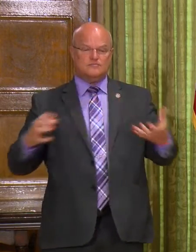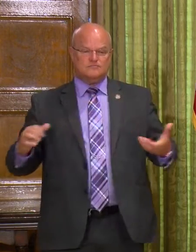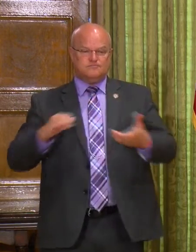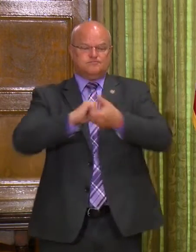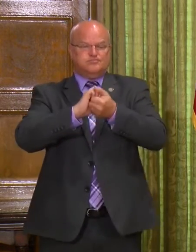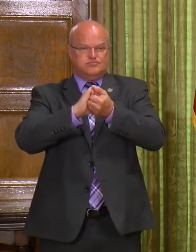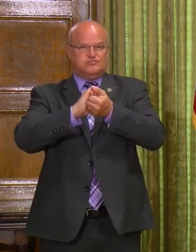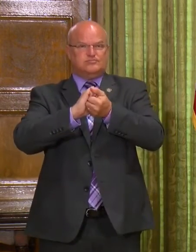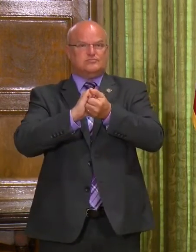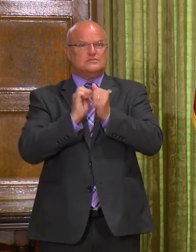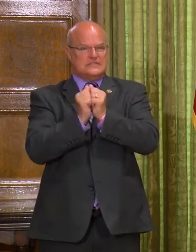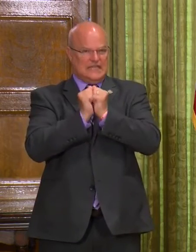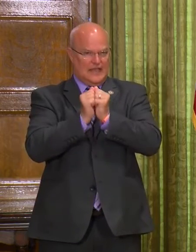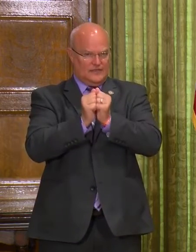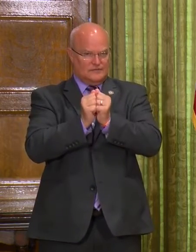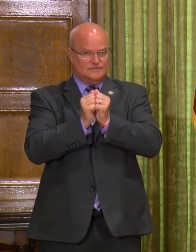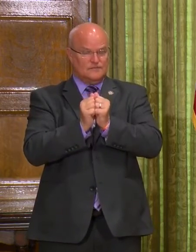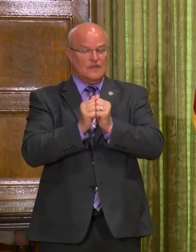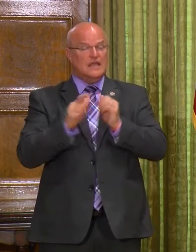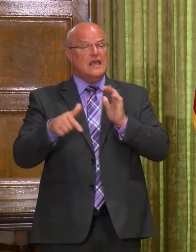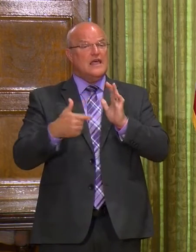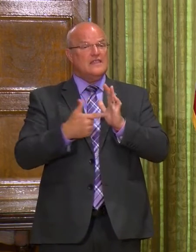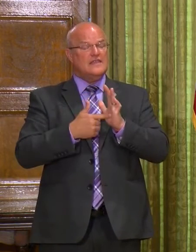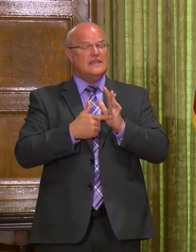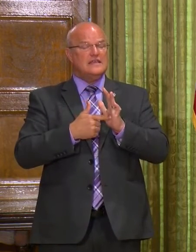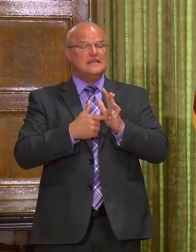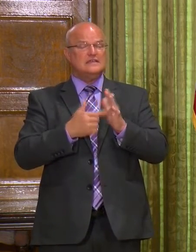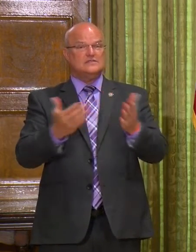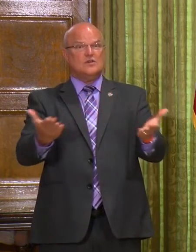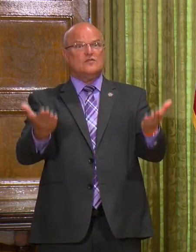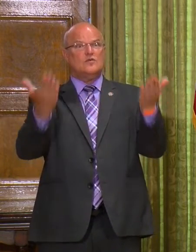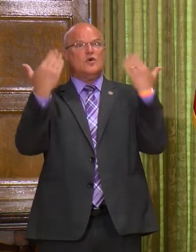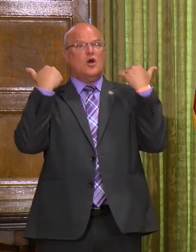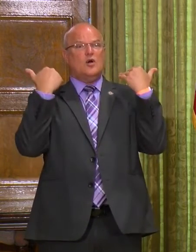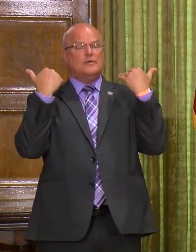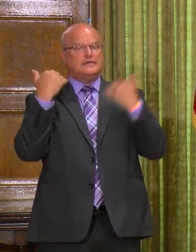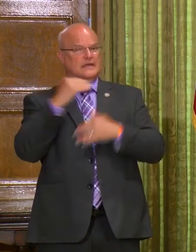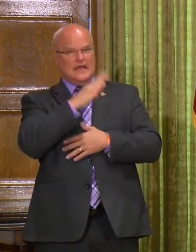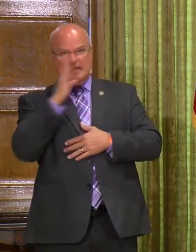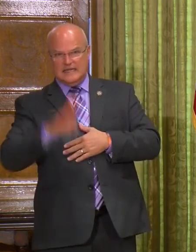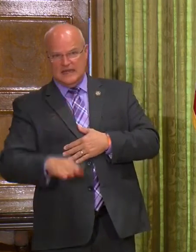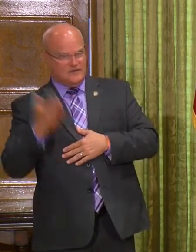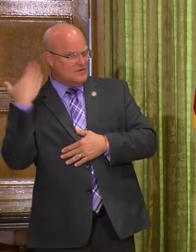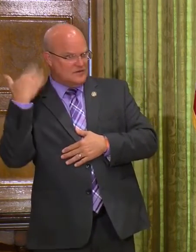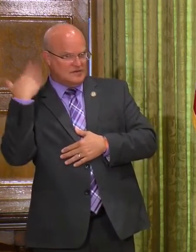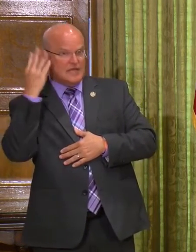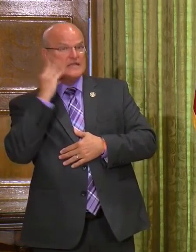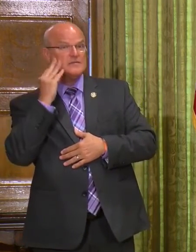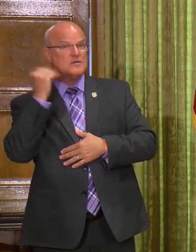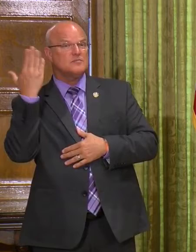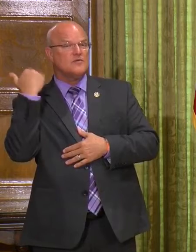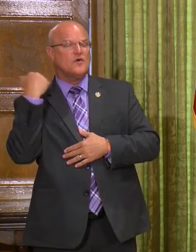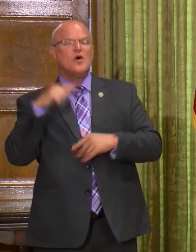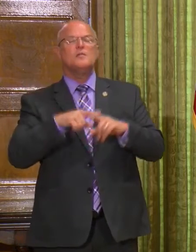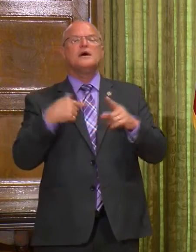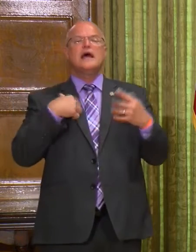facilities. The logistics of this process are massive, and we've never done anything quite like this before, but I have great confidence in both my